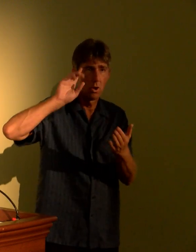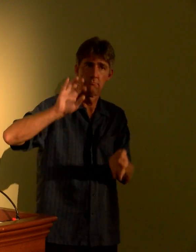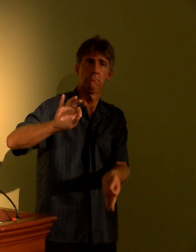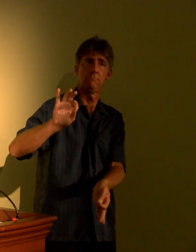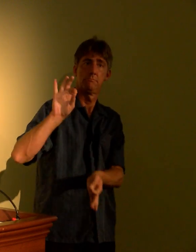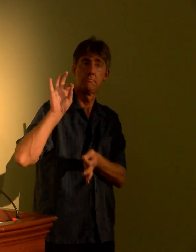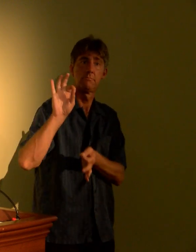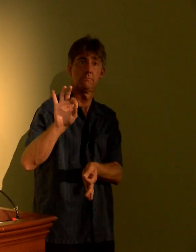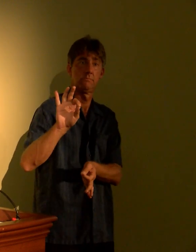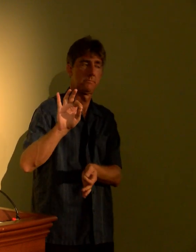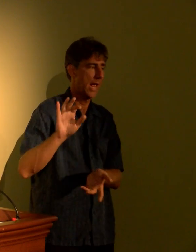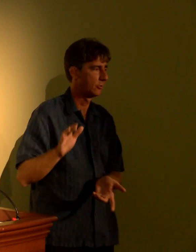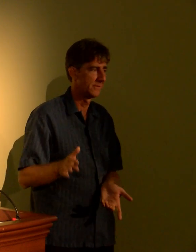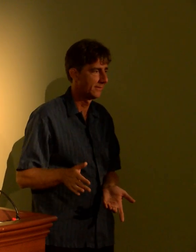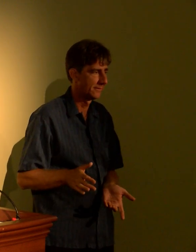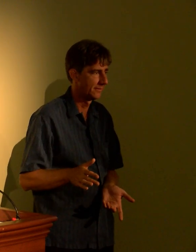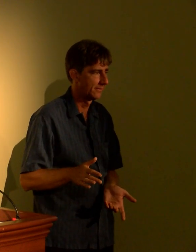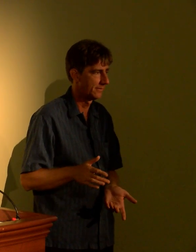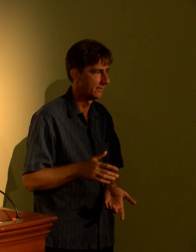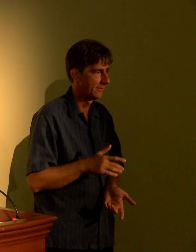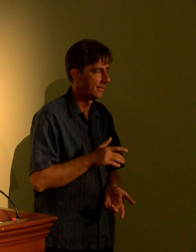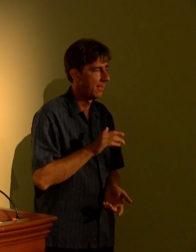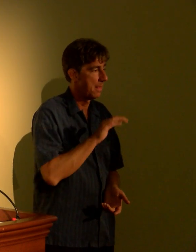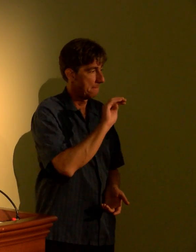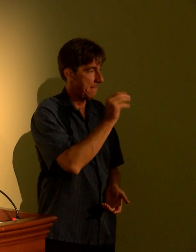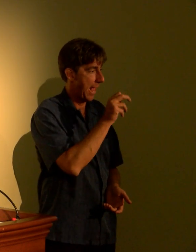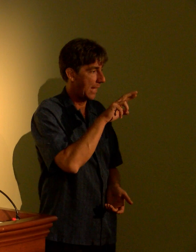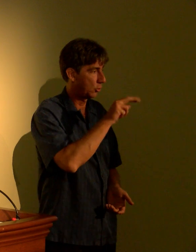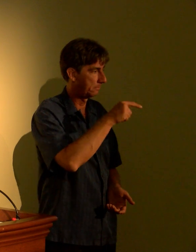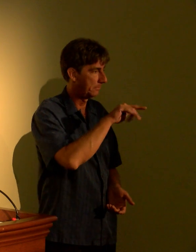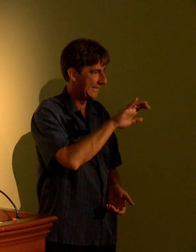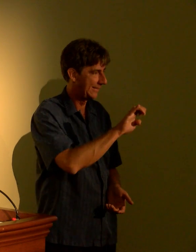Masterpiece was not a term that would have been in his vocabulary,